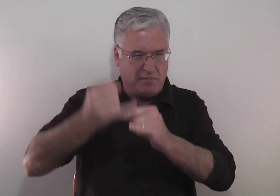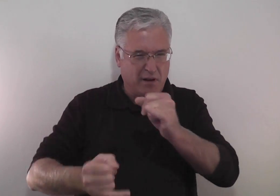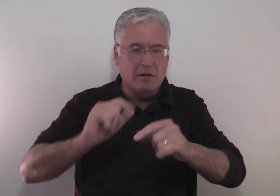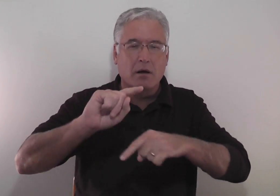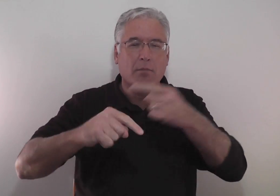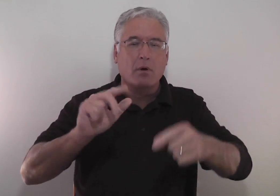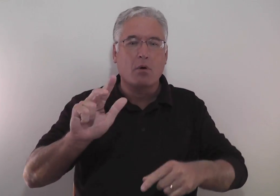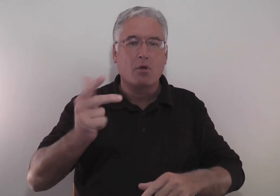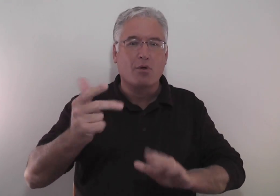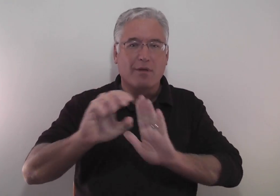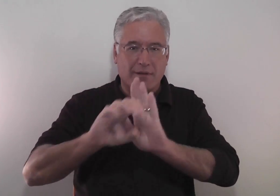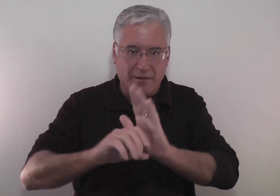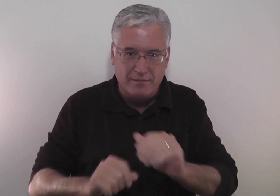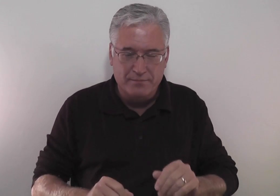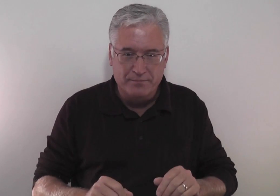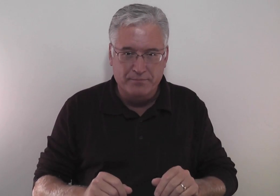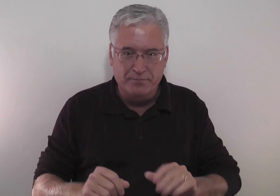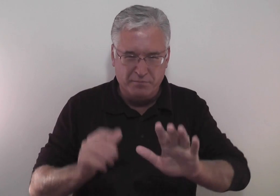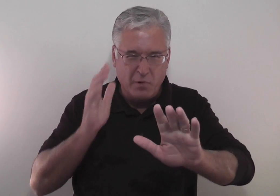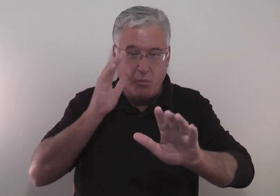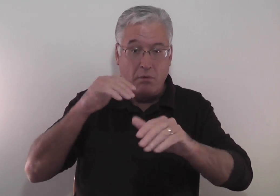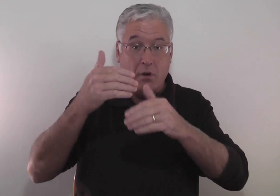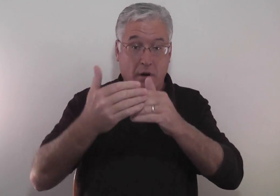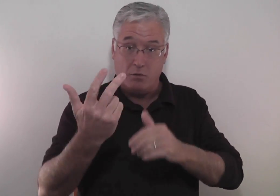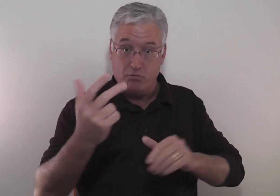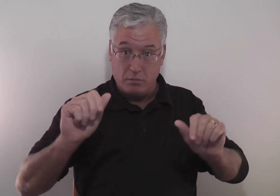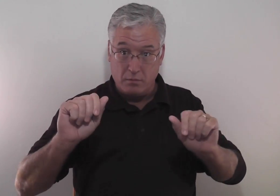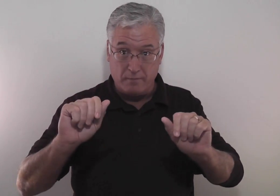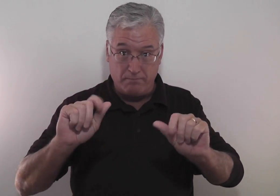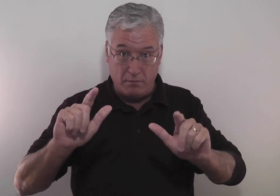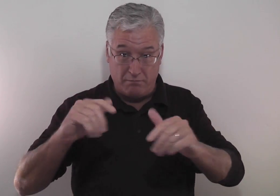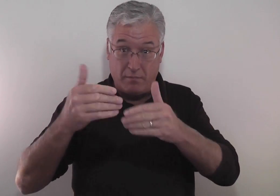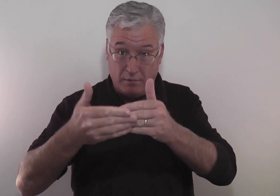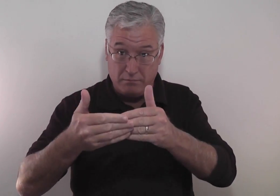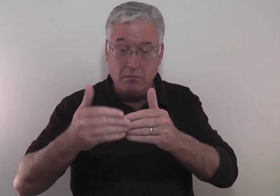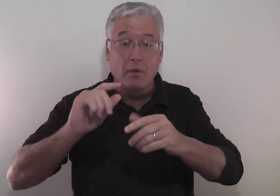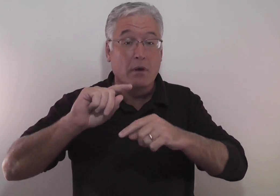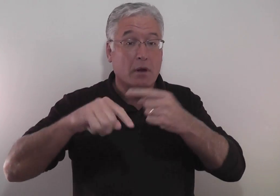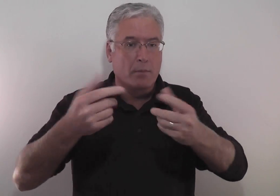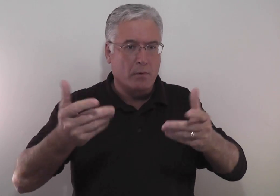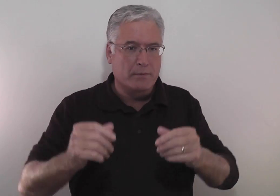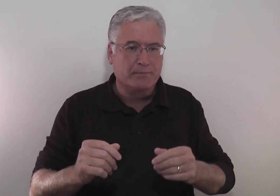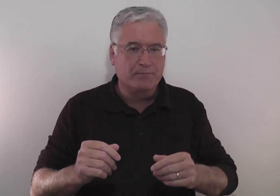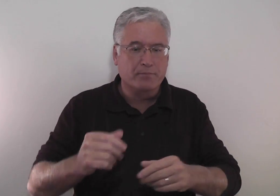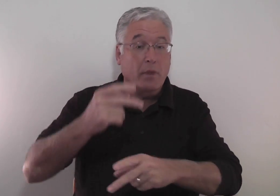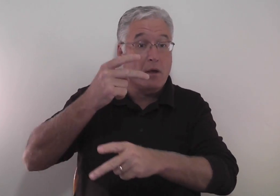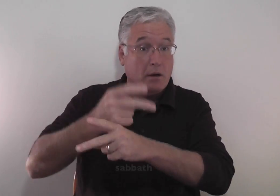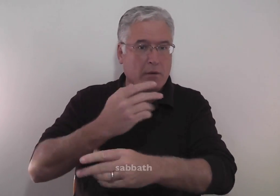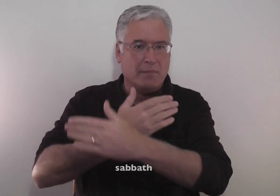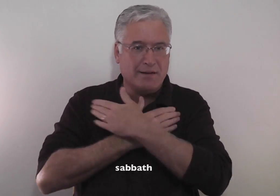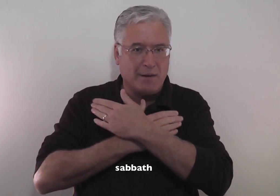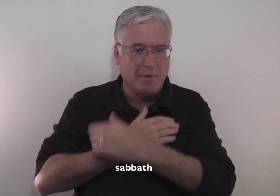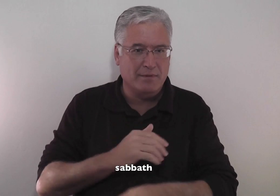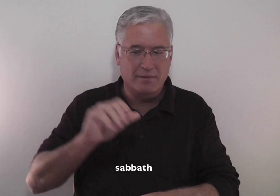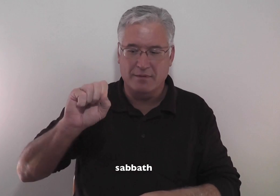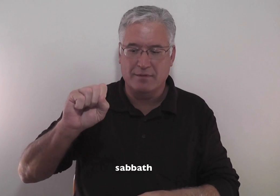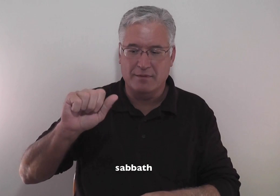This vlog is the last one about the third commandment. The next 3 vlogs, they're going to be about keeping